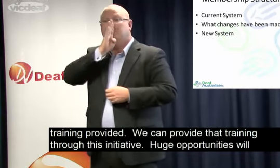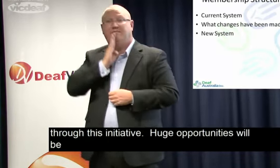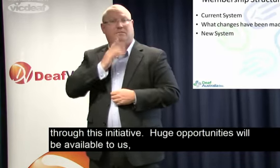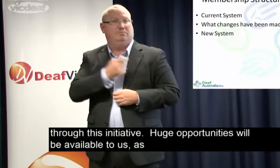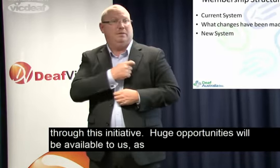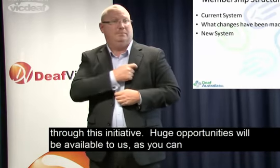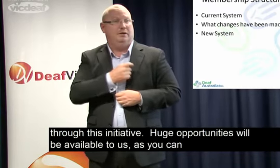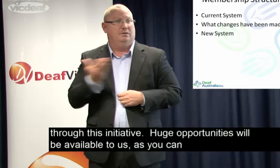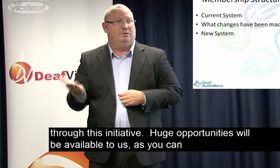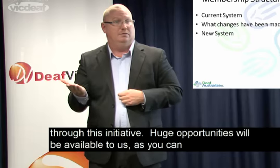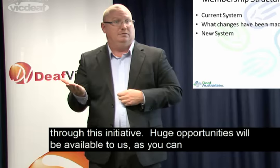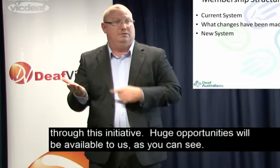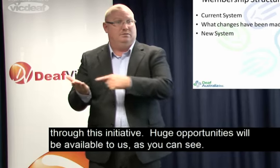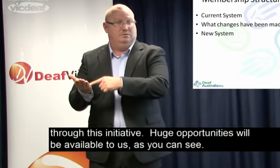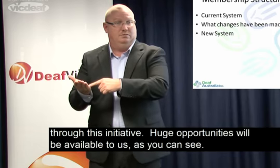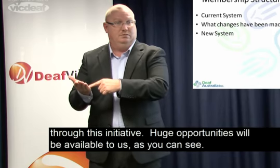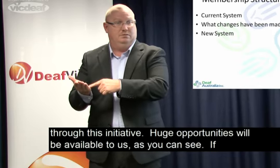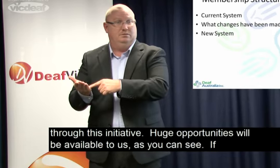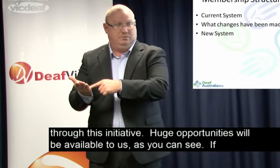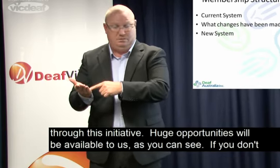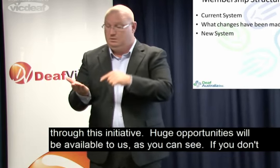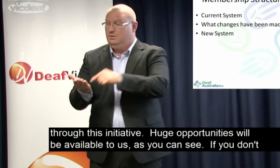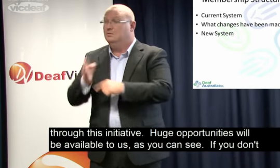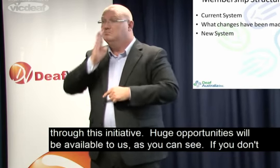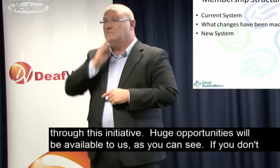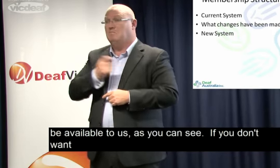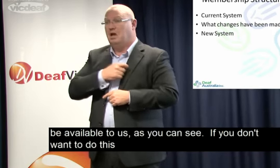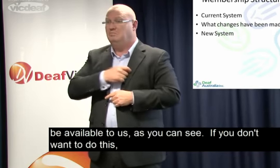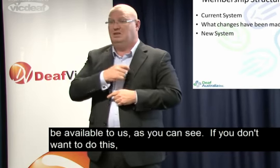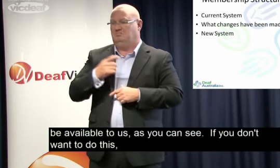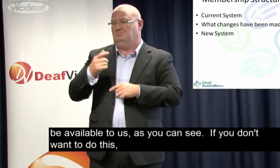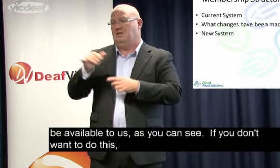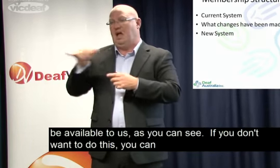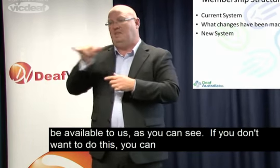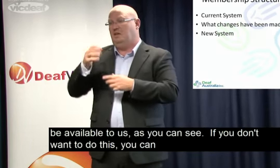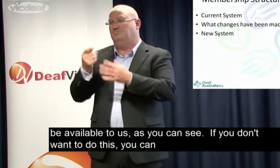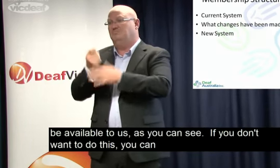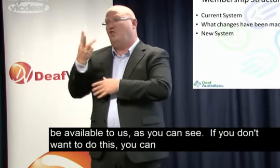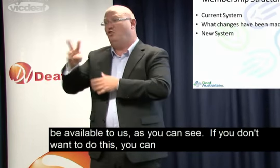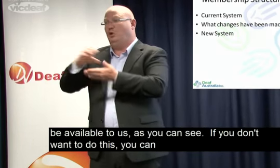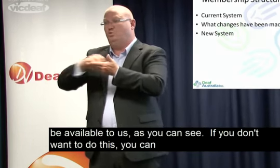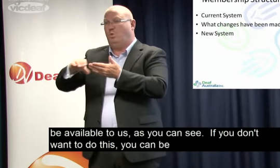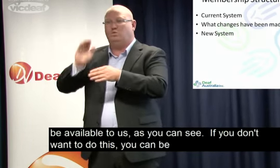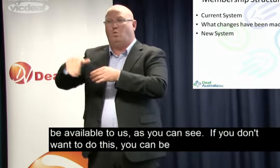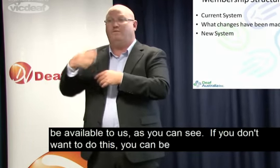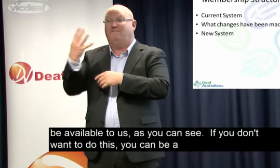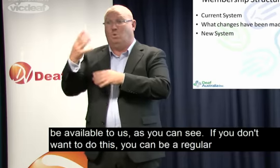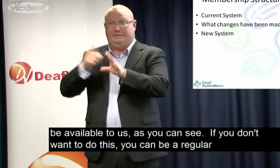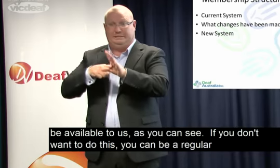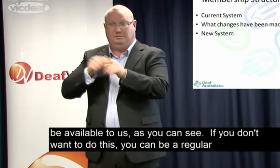If you don't want to do this, you can be just a regular member and either pay $30 over